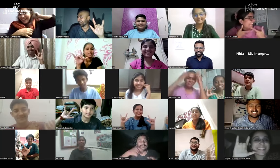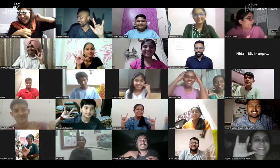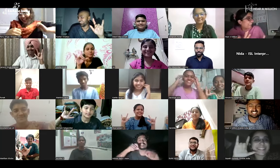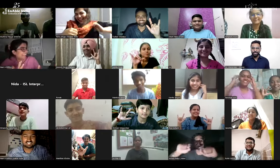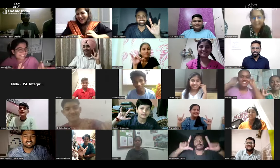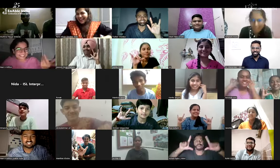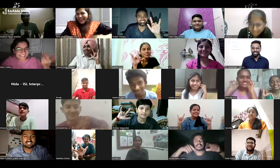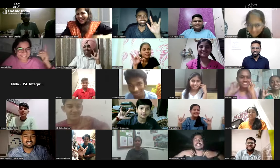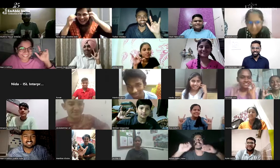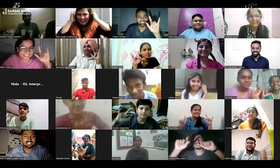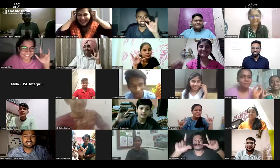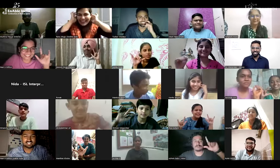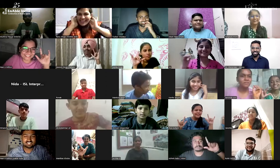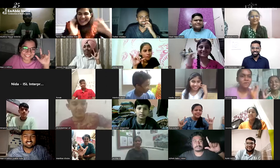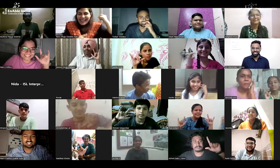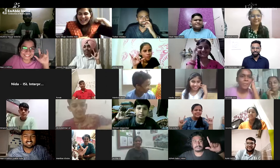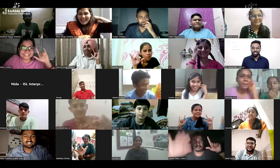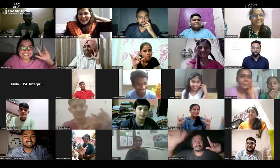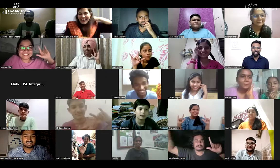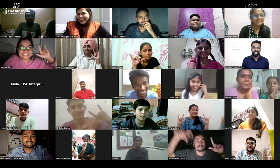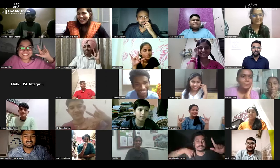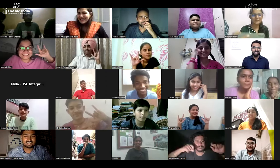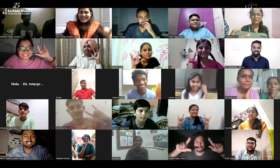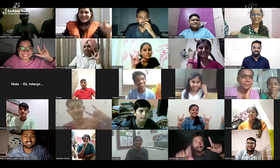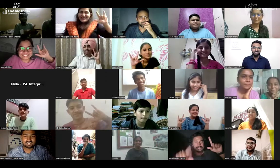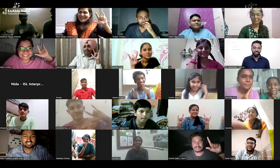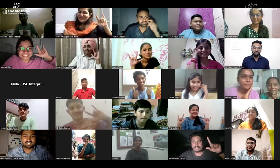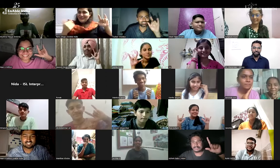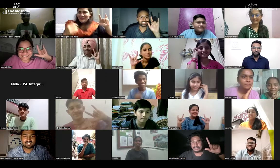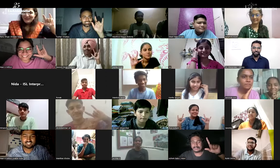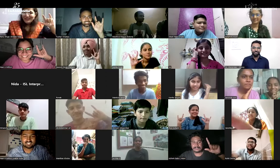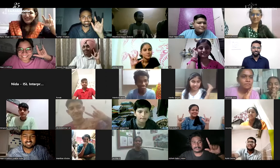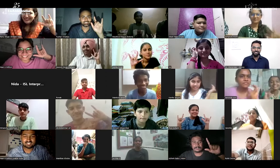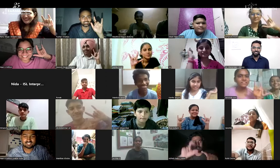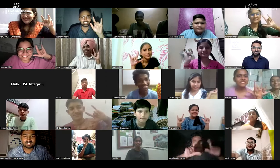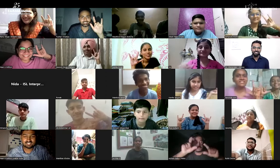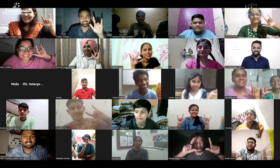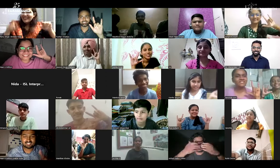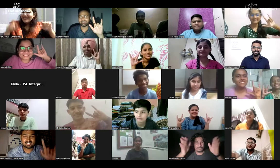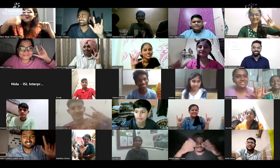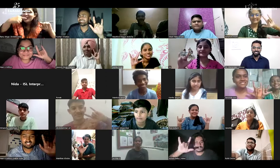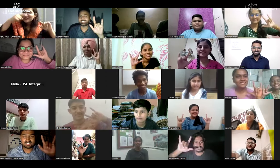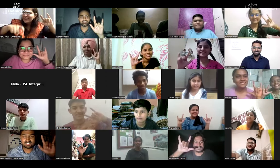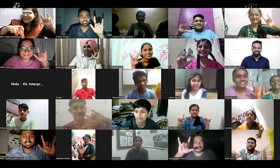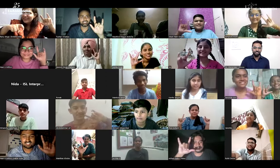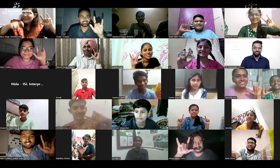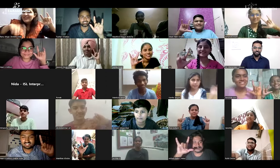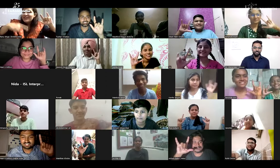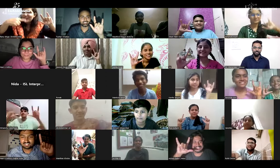So when you see a person, I mean, you cannot make out if a person is in stress, right? So who decides that?